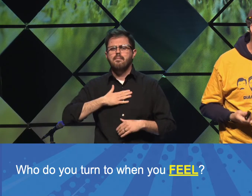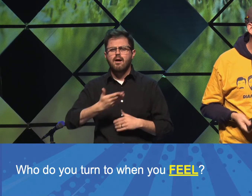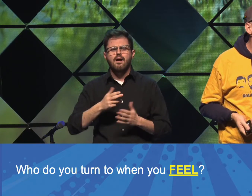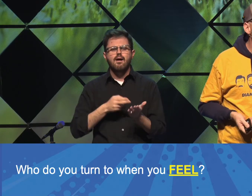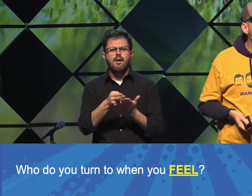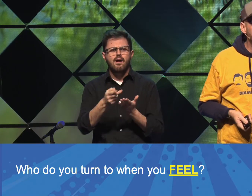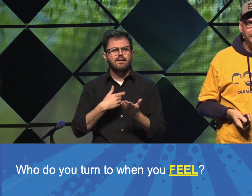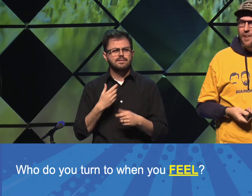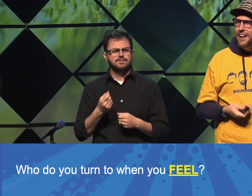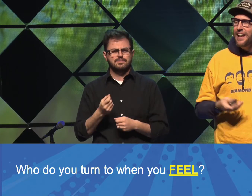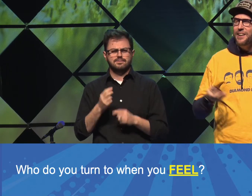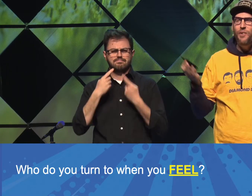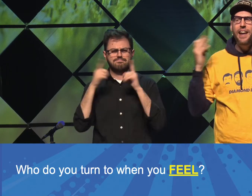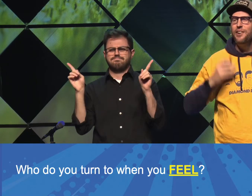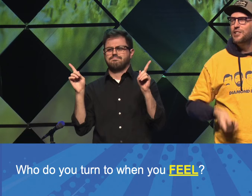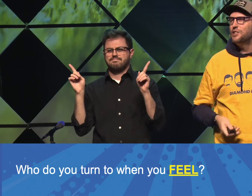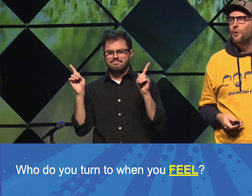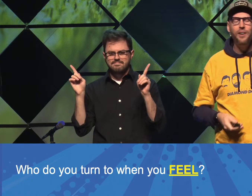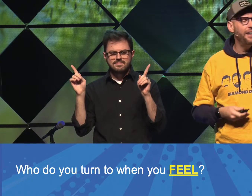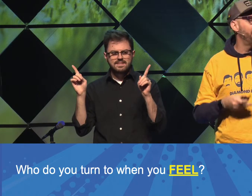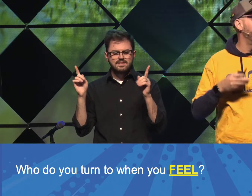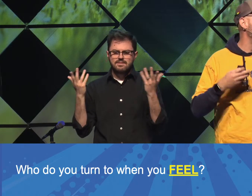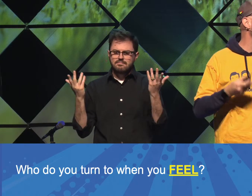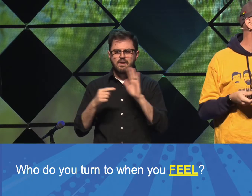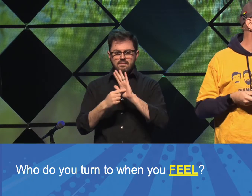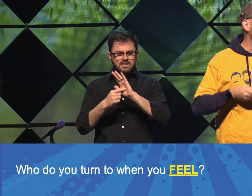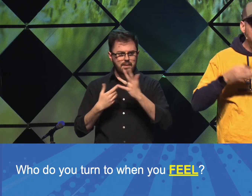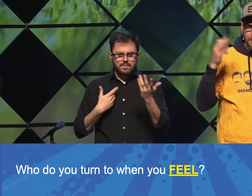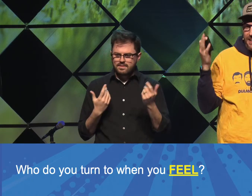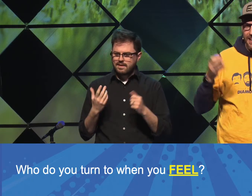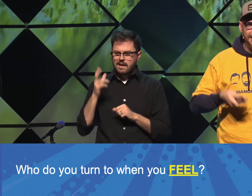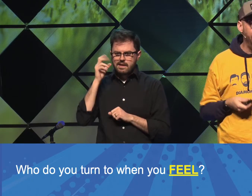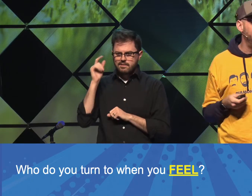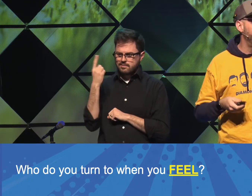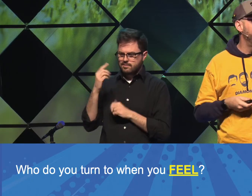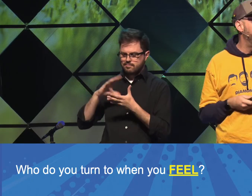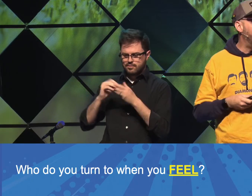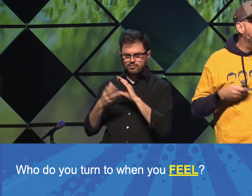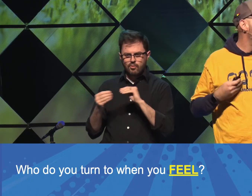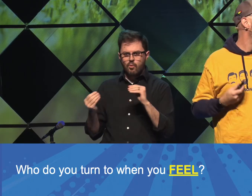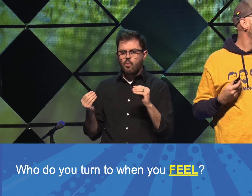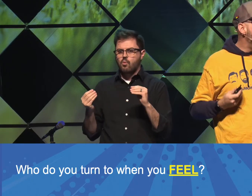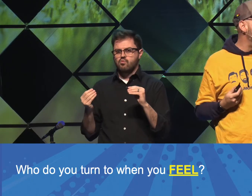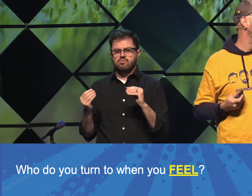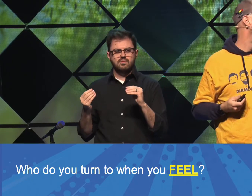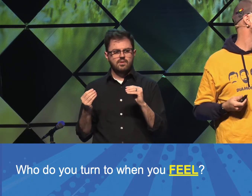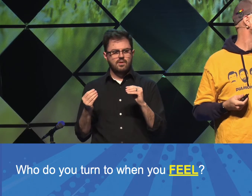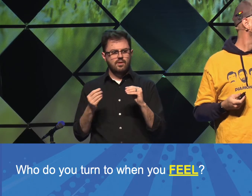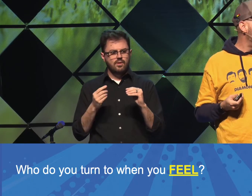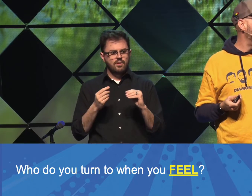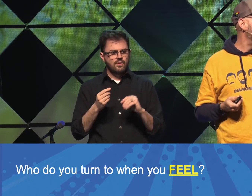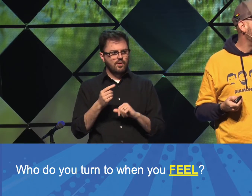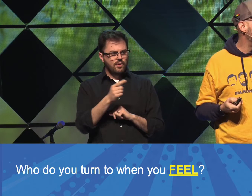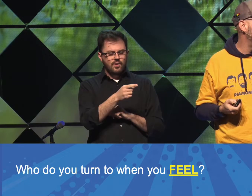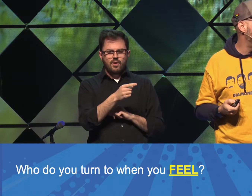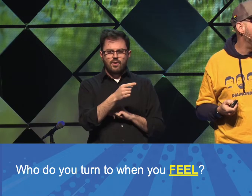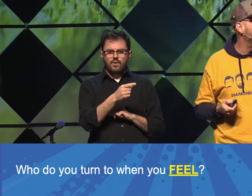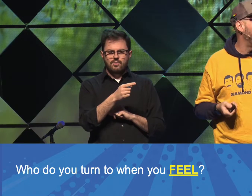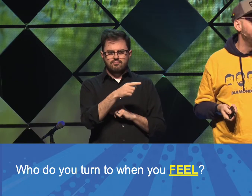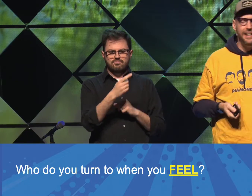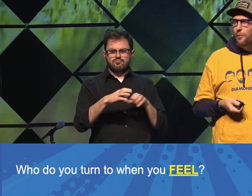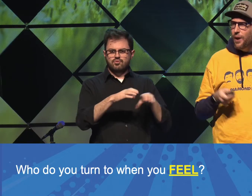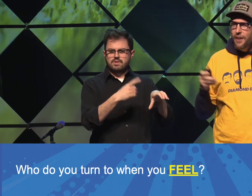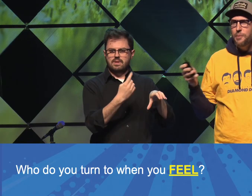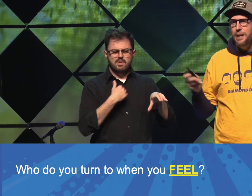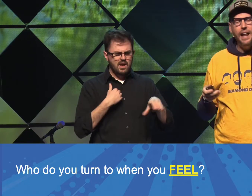loud. Right? Like if I hear a story of of something that like I want to be better at than somebody else, let's say,